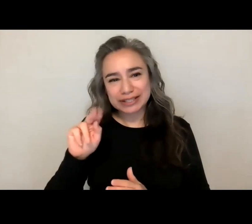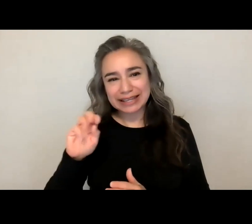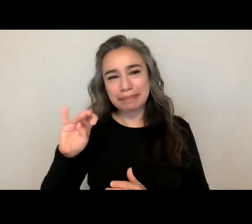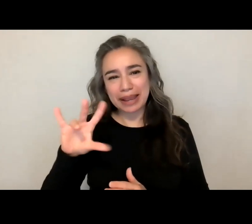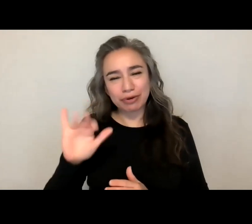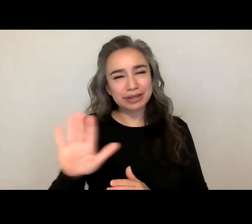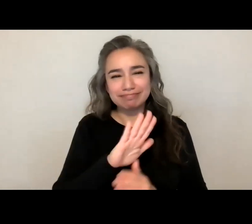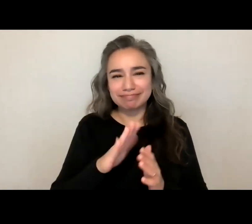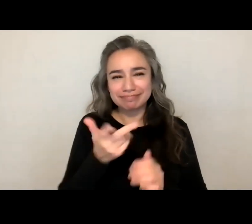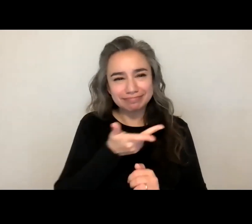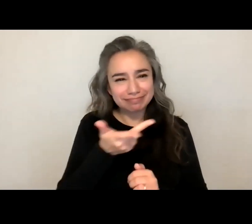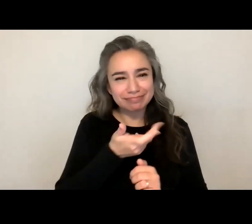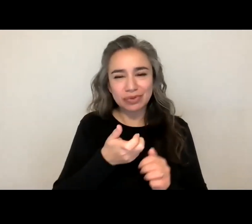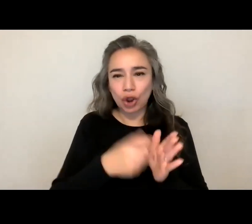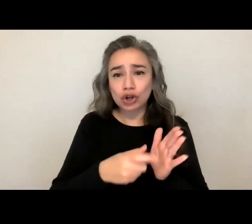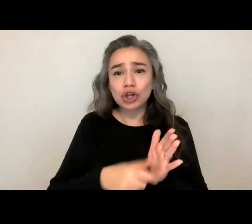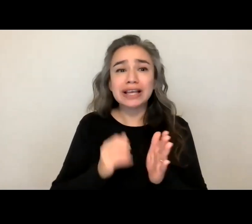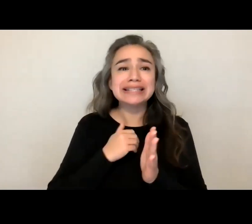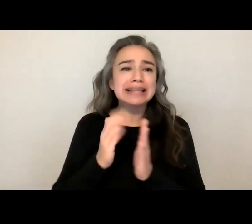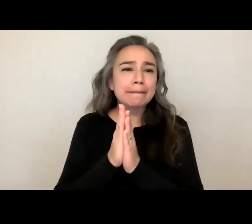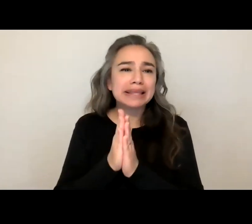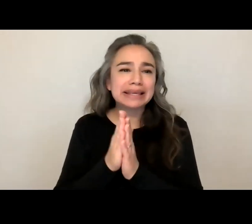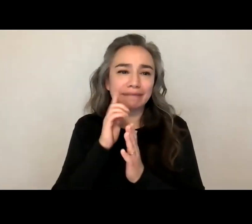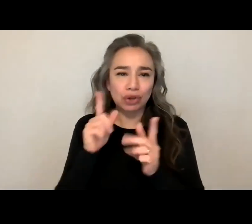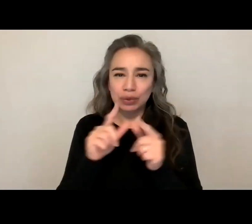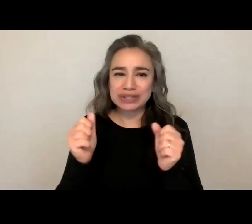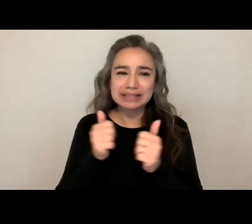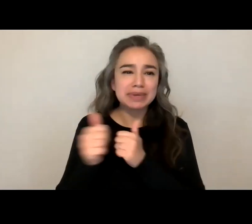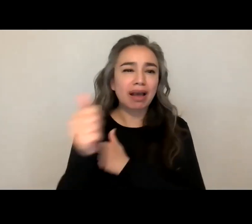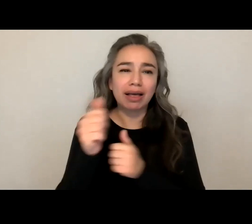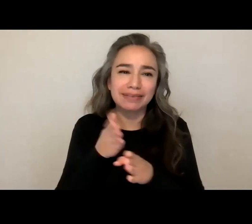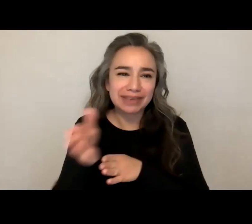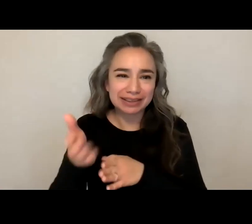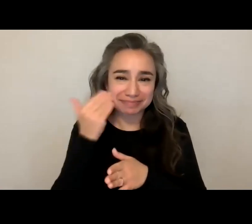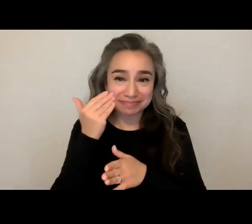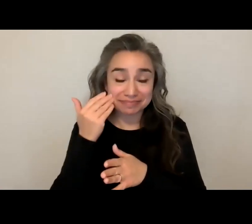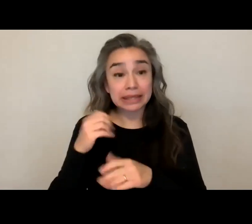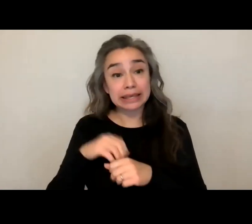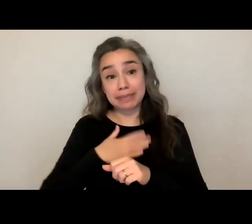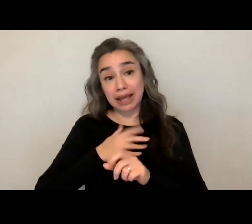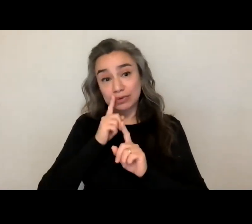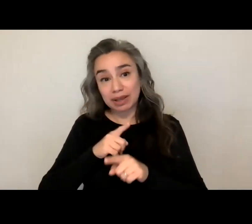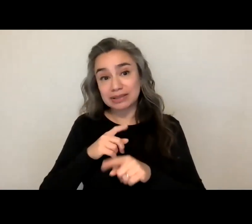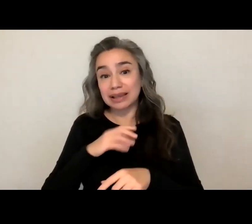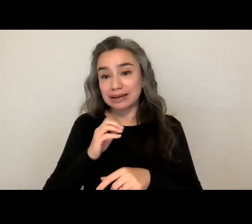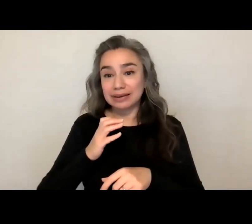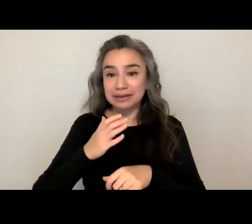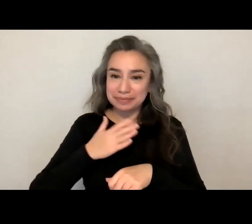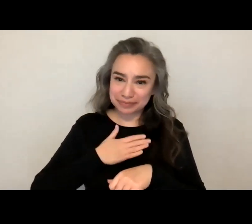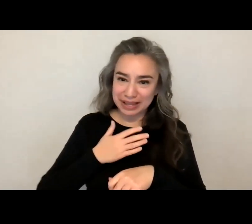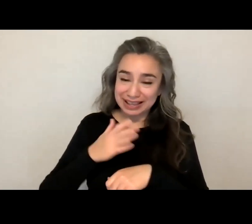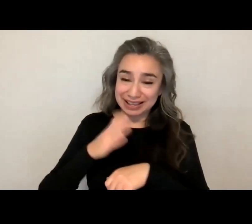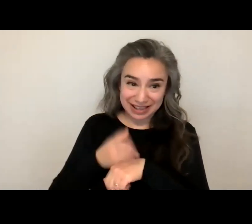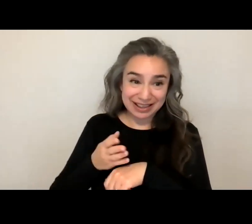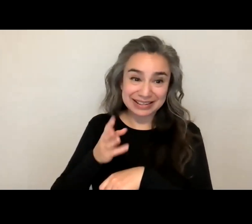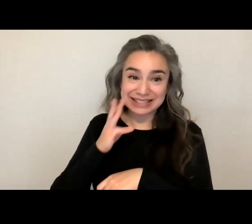this plea for linguists to go beyond the field. Because in fact, I say that in my response, and in fact, my son now is 16,